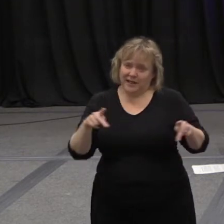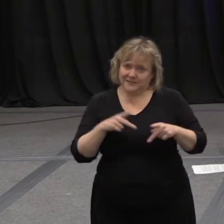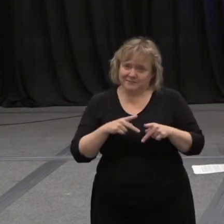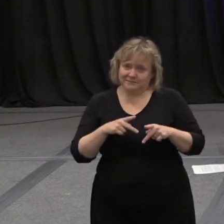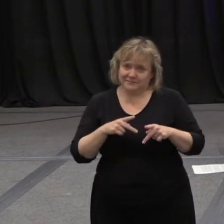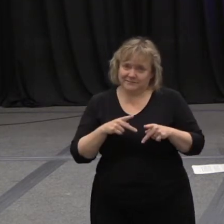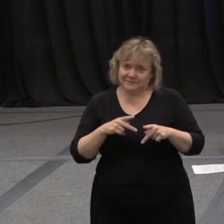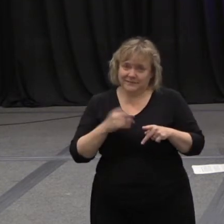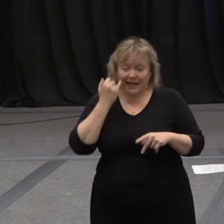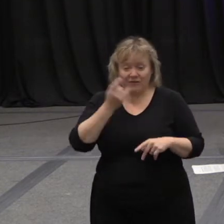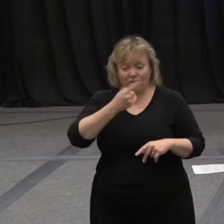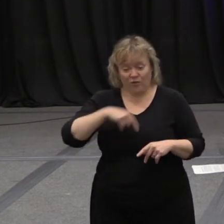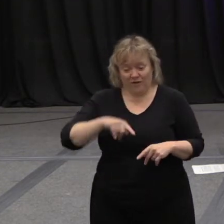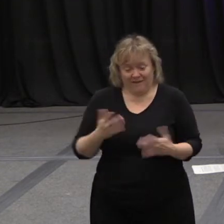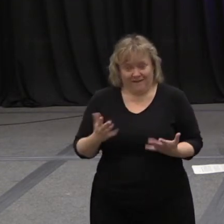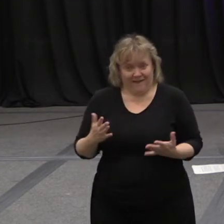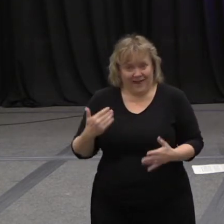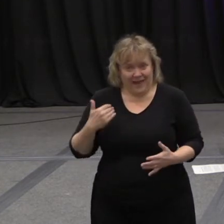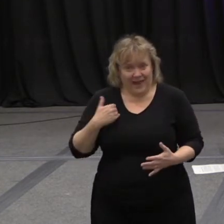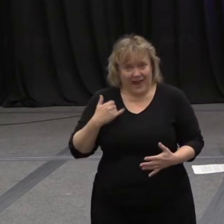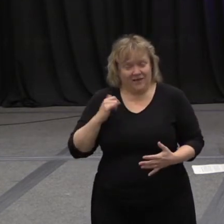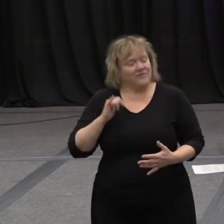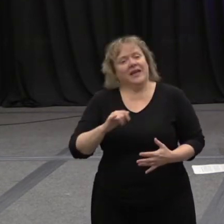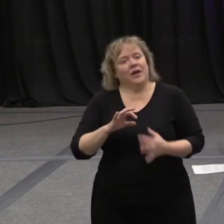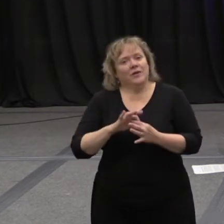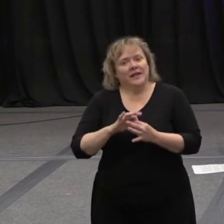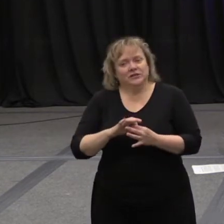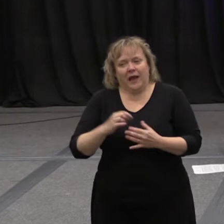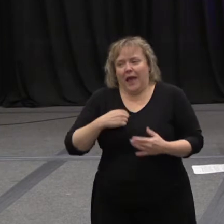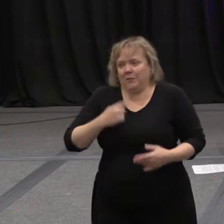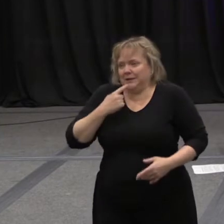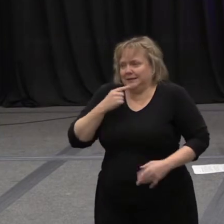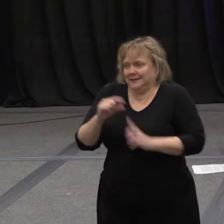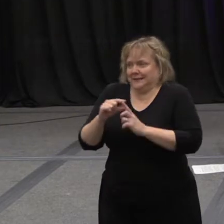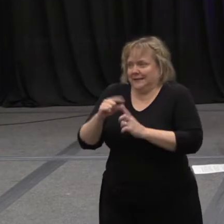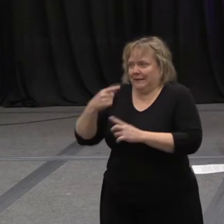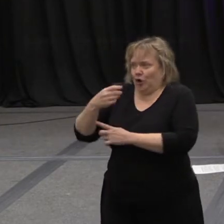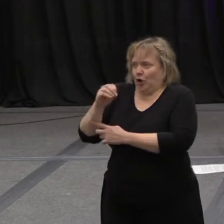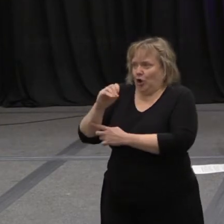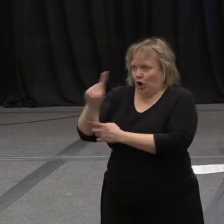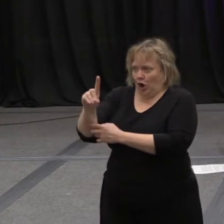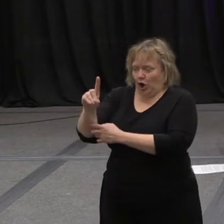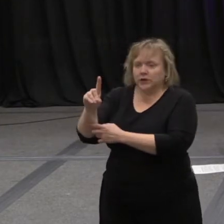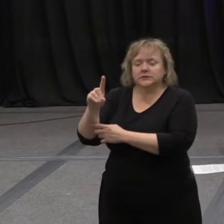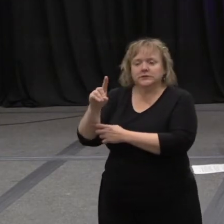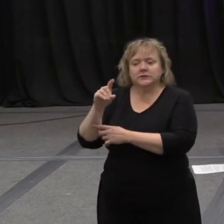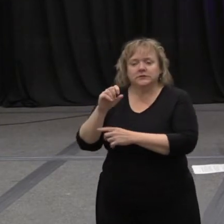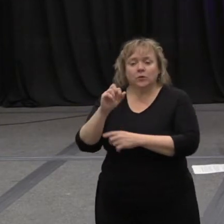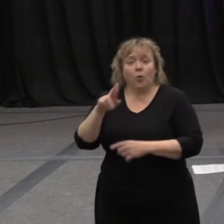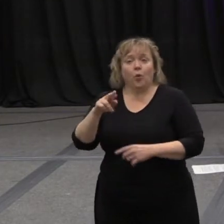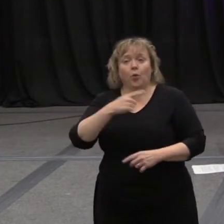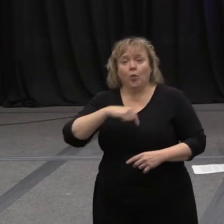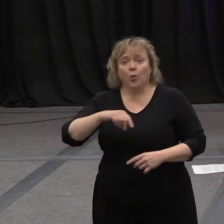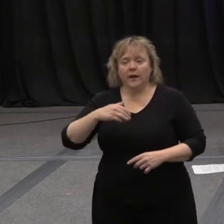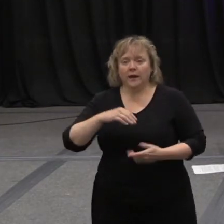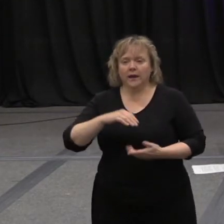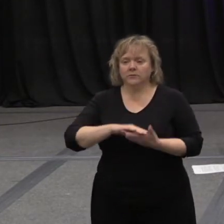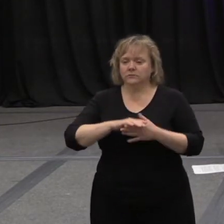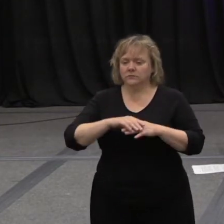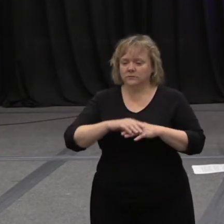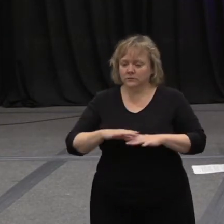if we have a good relationship with, I'll say, God, or we have peace with our understanding of how the